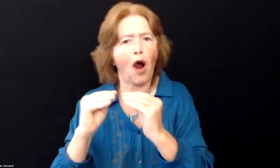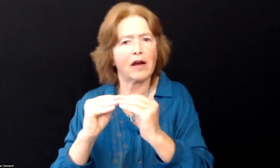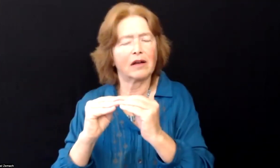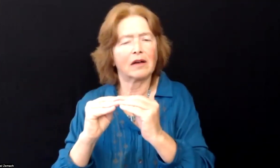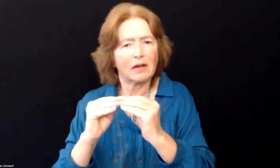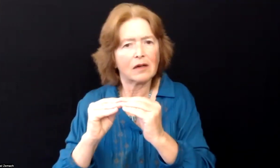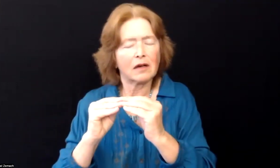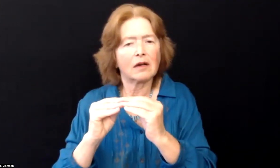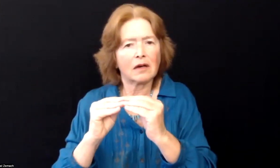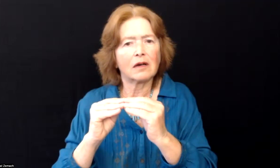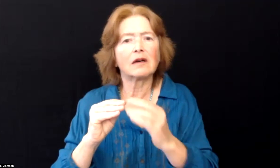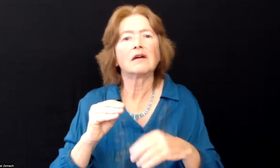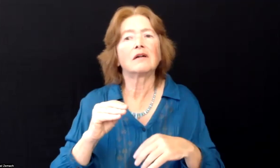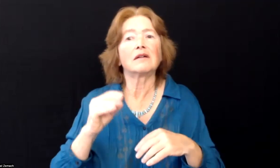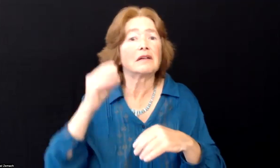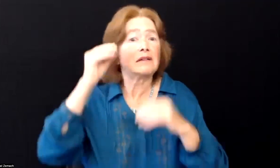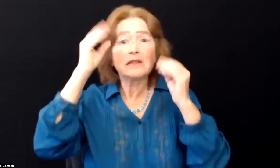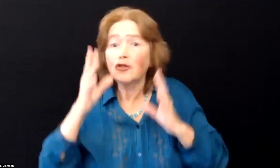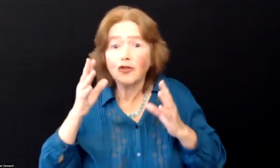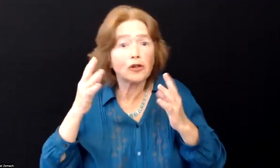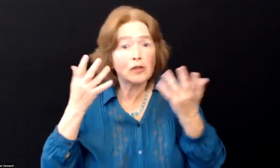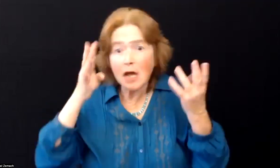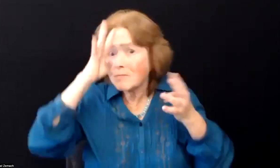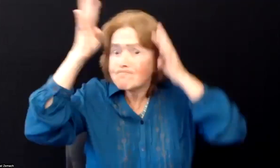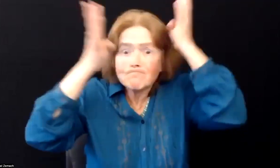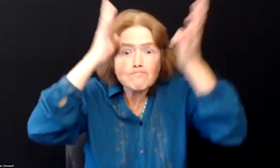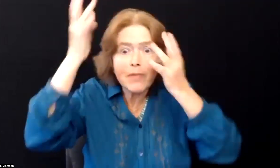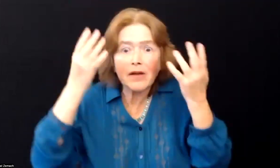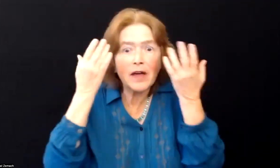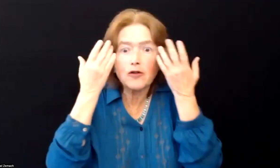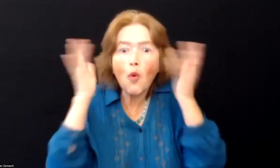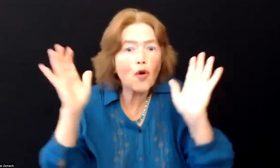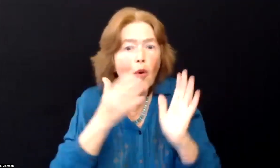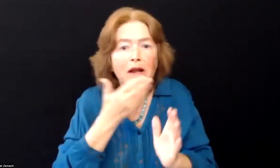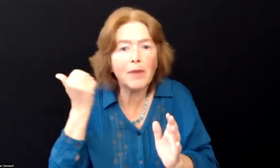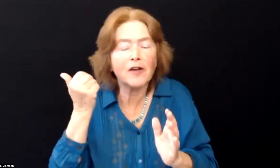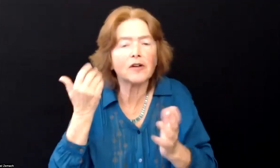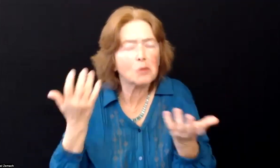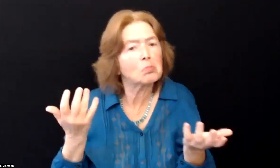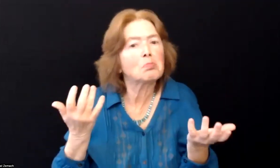more. And teachers may be doing what they think is best